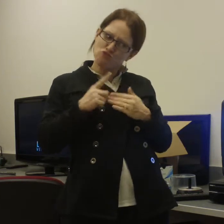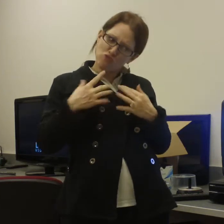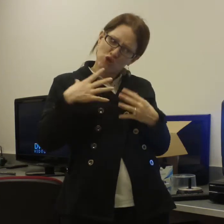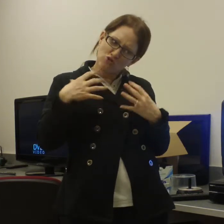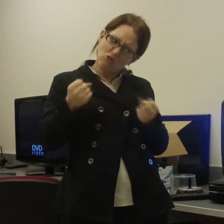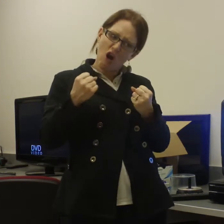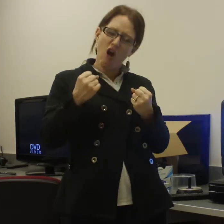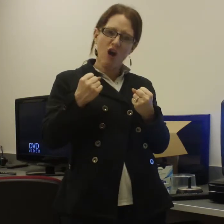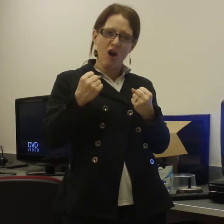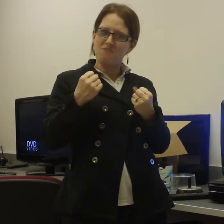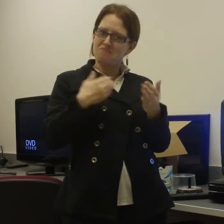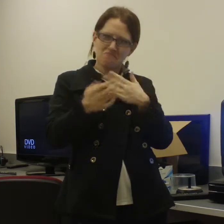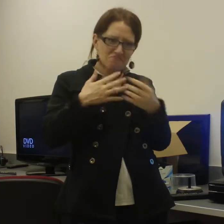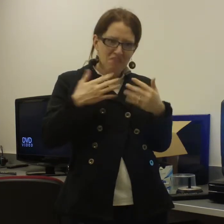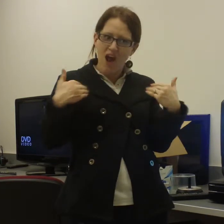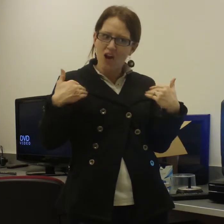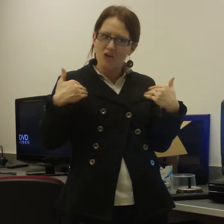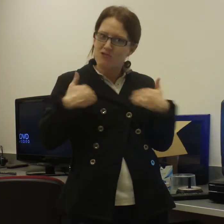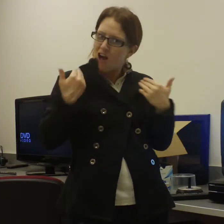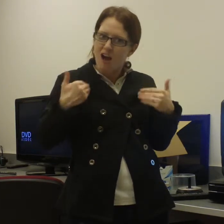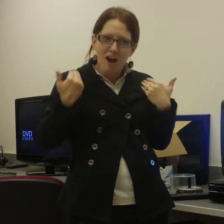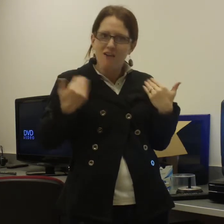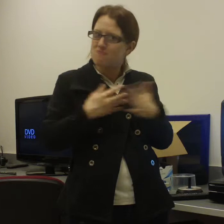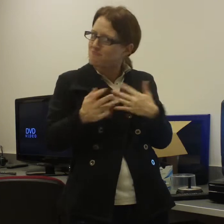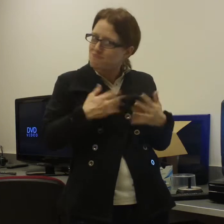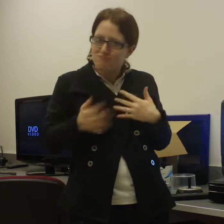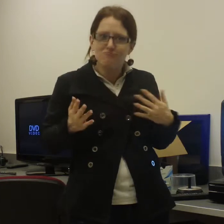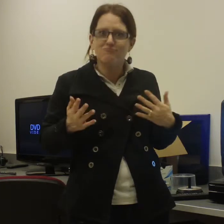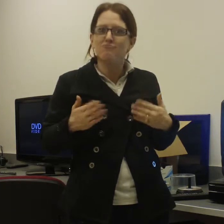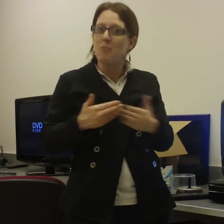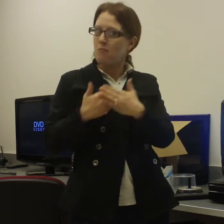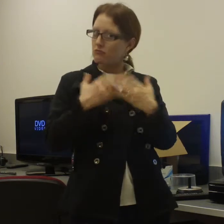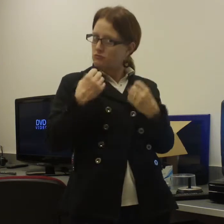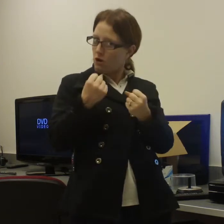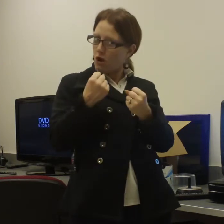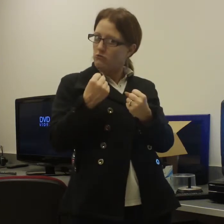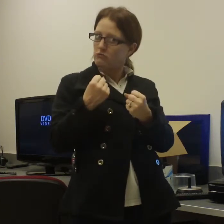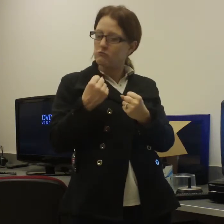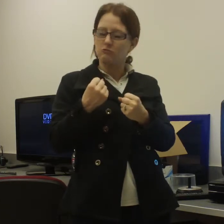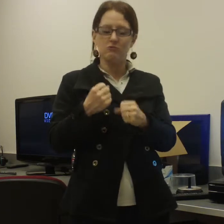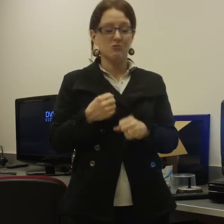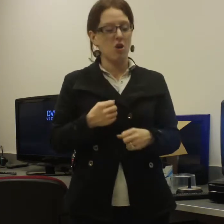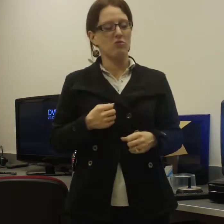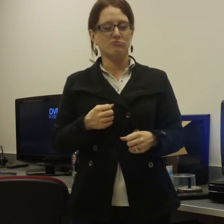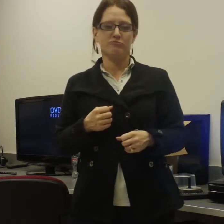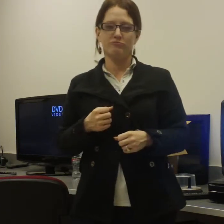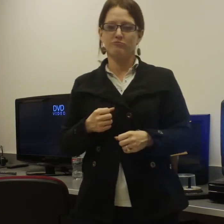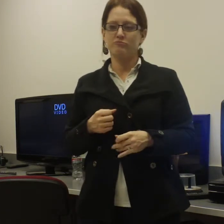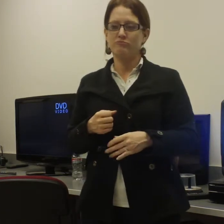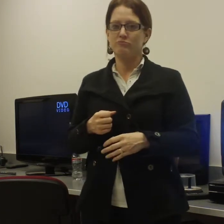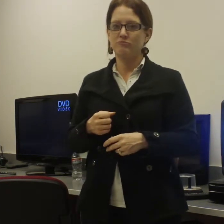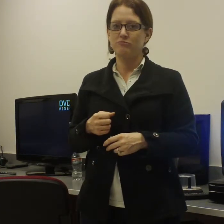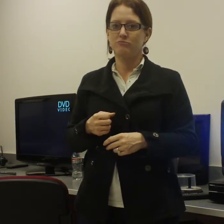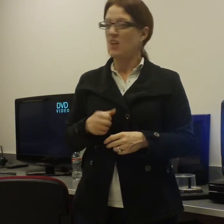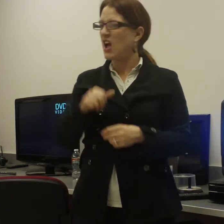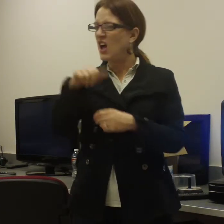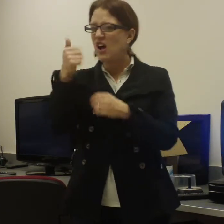so young. All right, so that's basically what's going on there. All right, any other questions about Rockabye Bunny before we get back